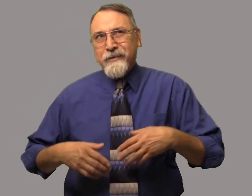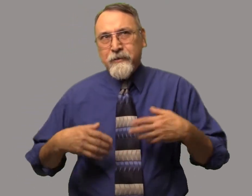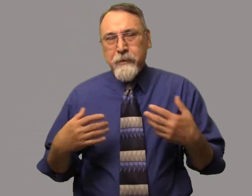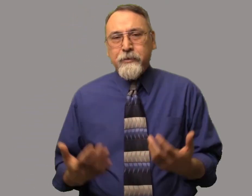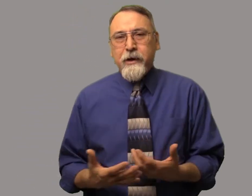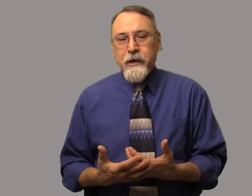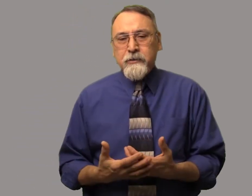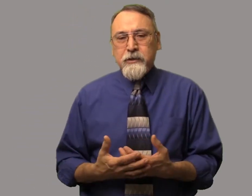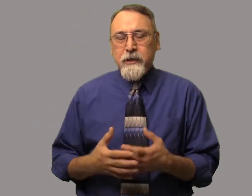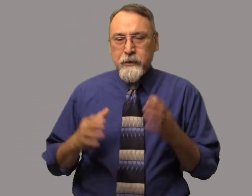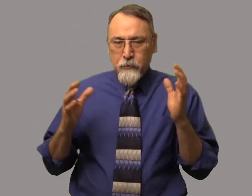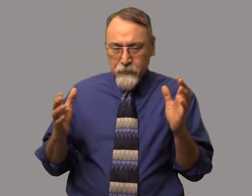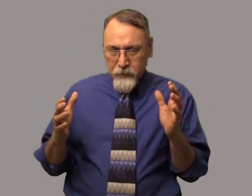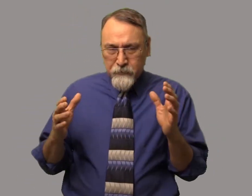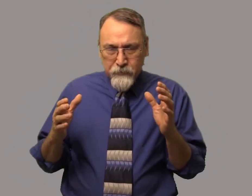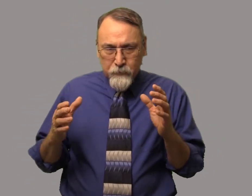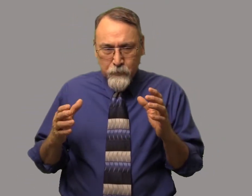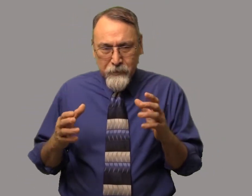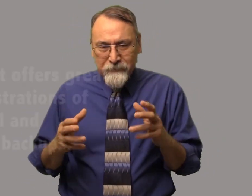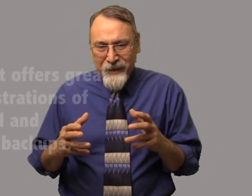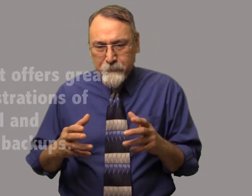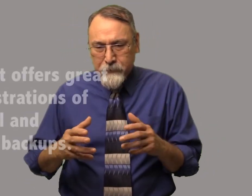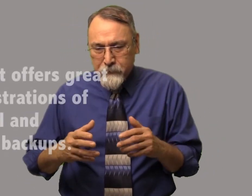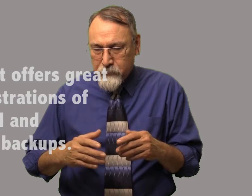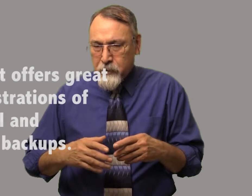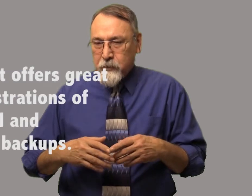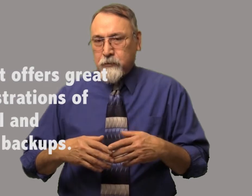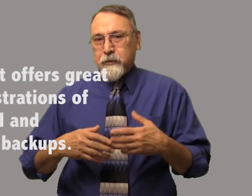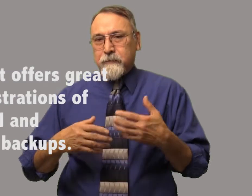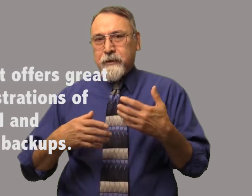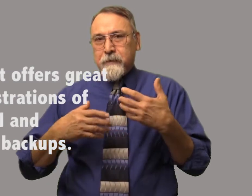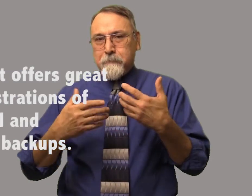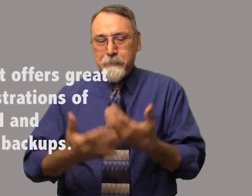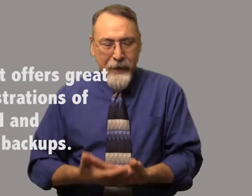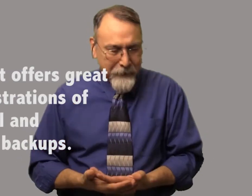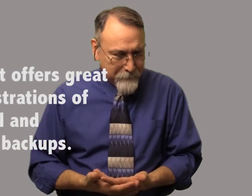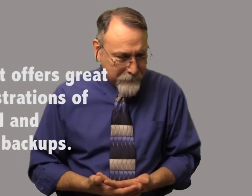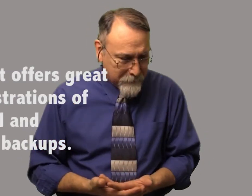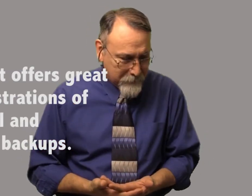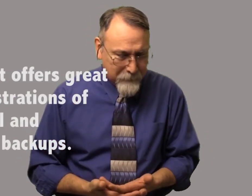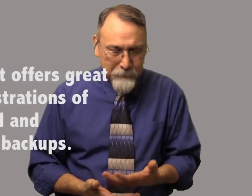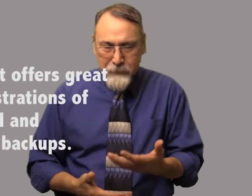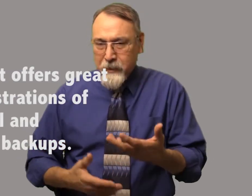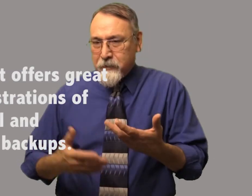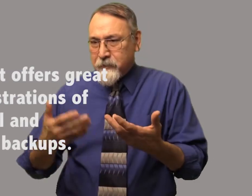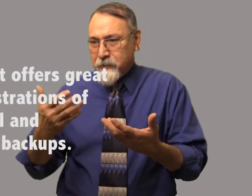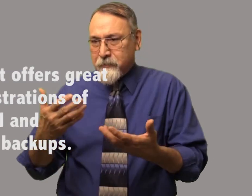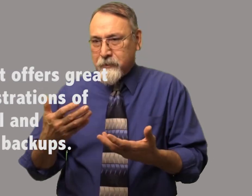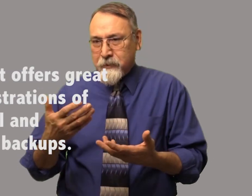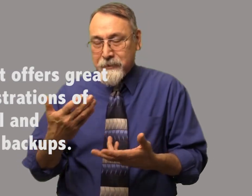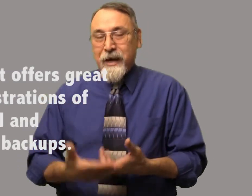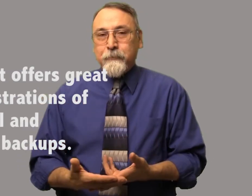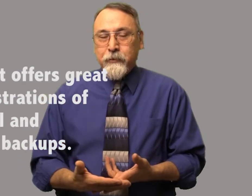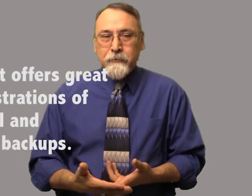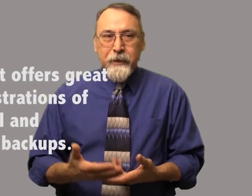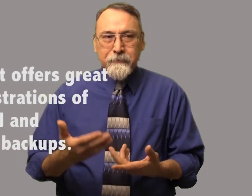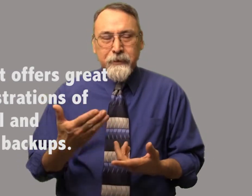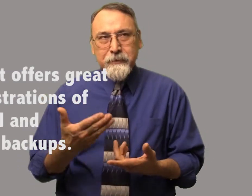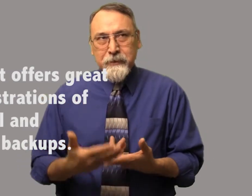the methodology an organization will establish to develop backup systems, the type, whether it's, like I said,